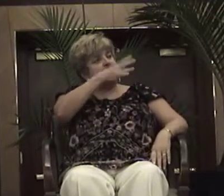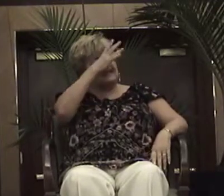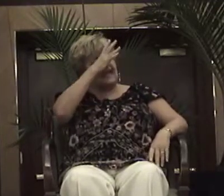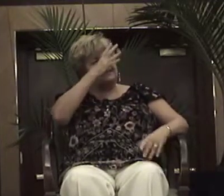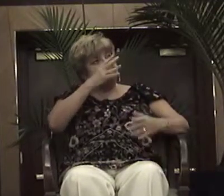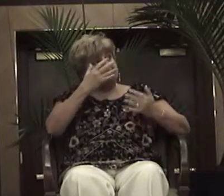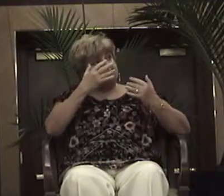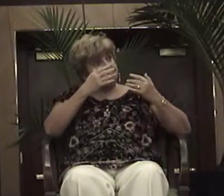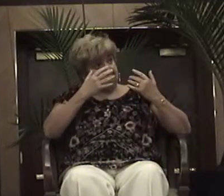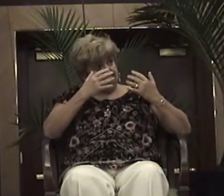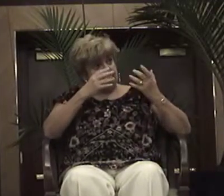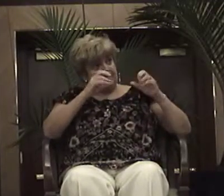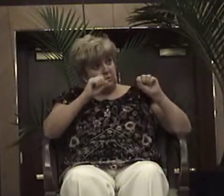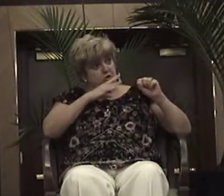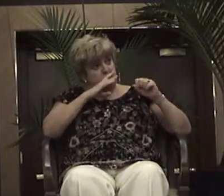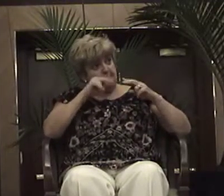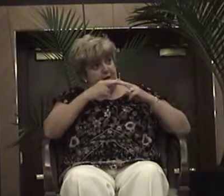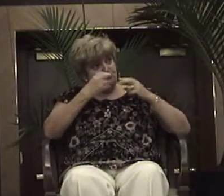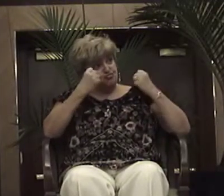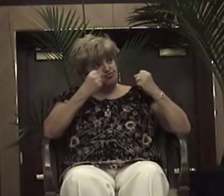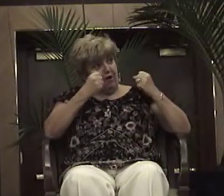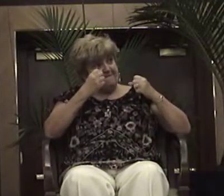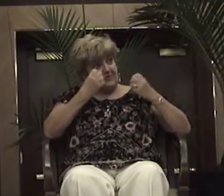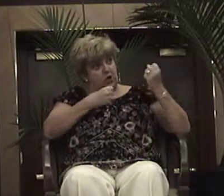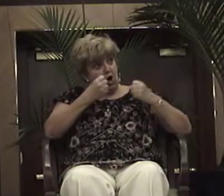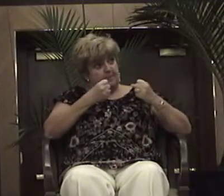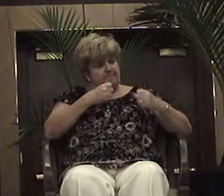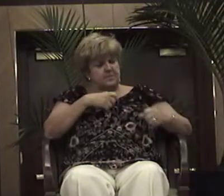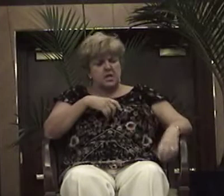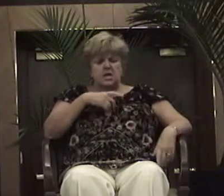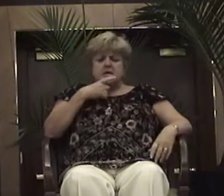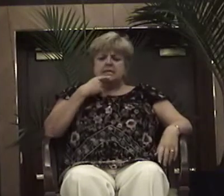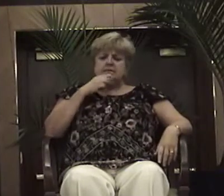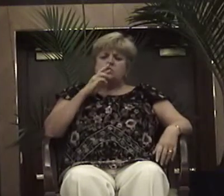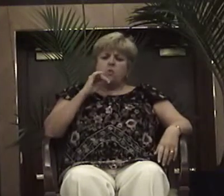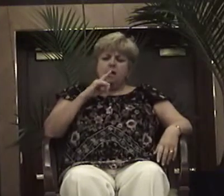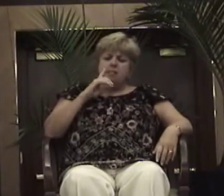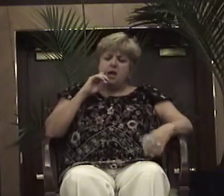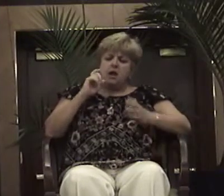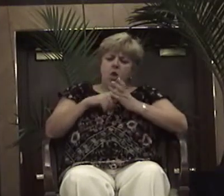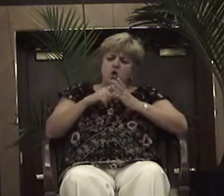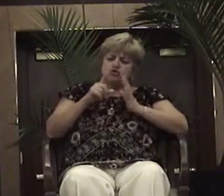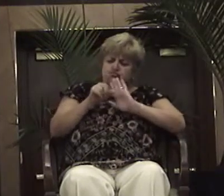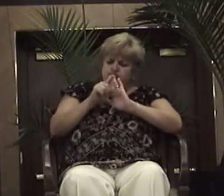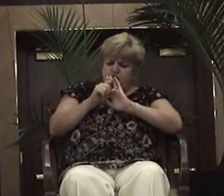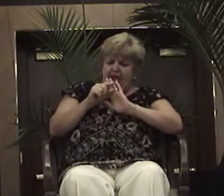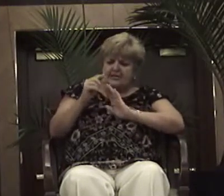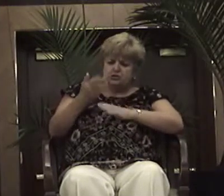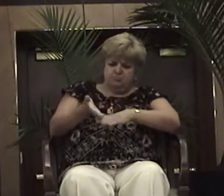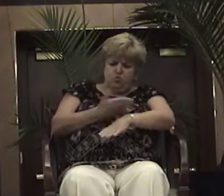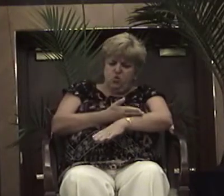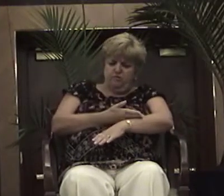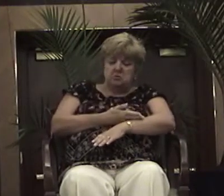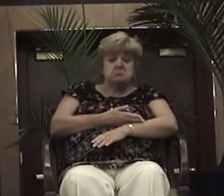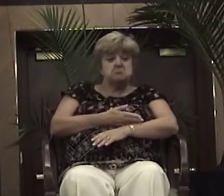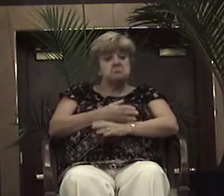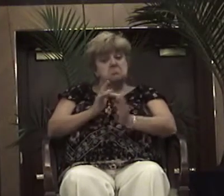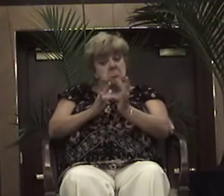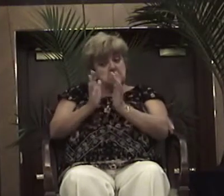car?" And his father said, "Well, I noticed your grades have come up a bit, son." He said, "I've seen you reading the Bible fairly regular, but you've still got